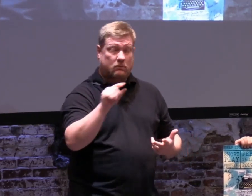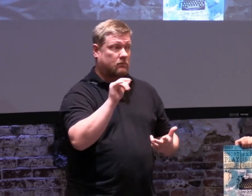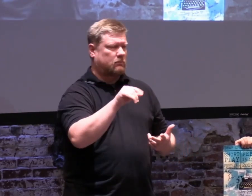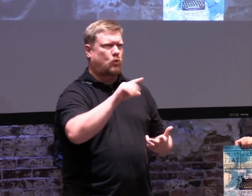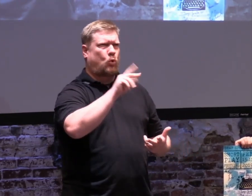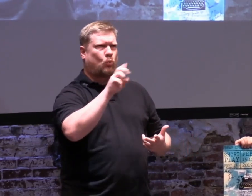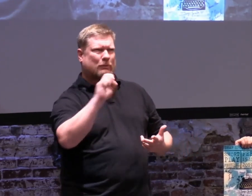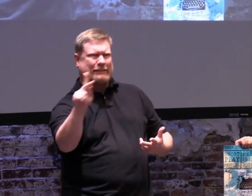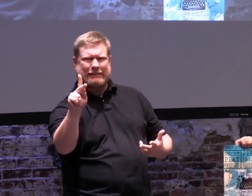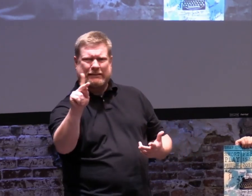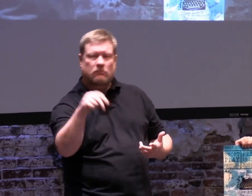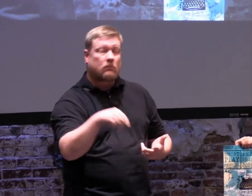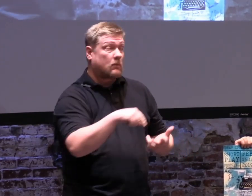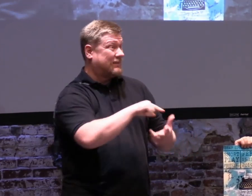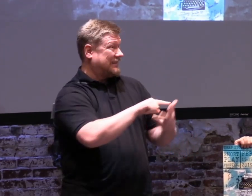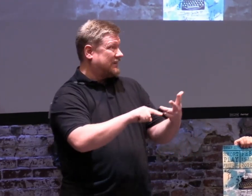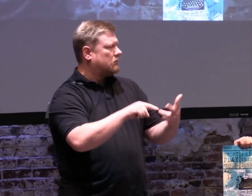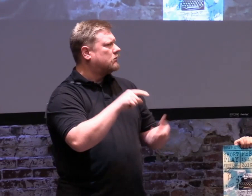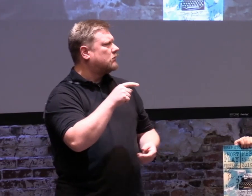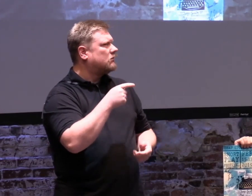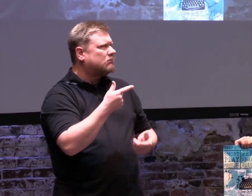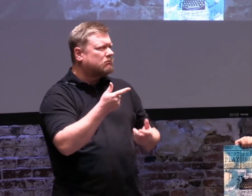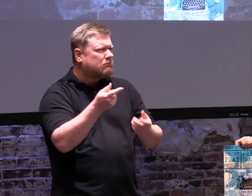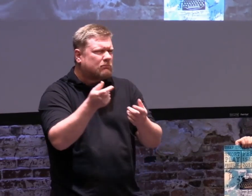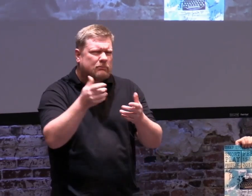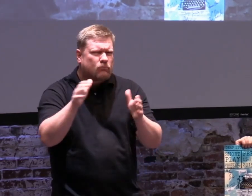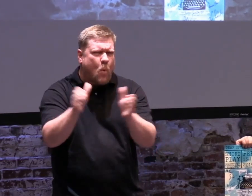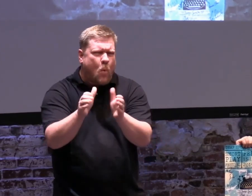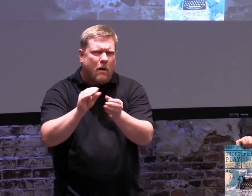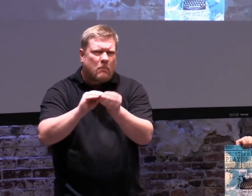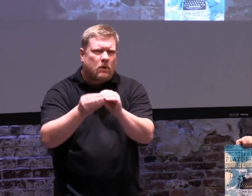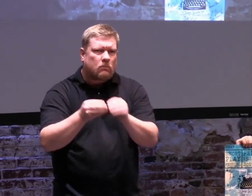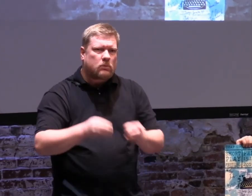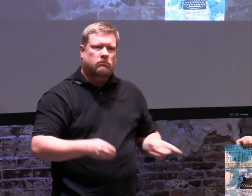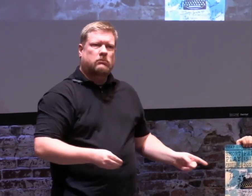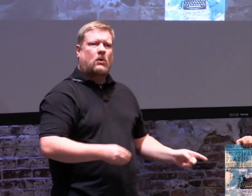many playwrights. Dave Kurtz, I can go on.